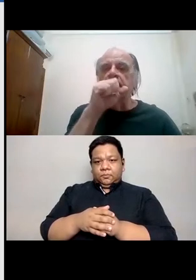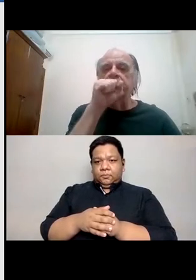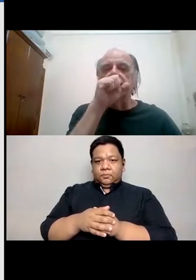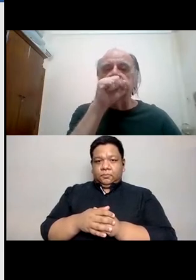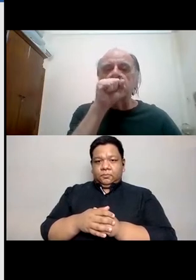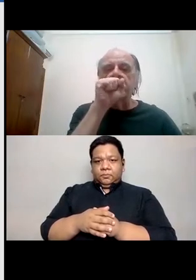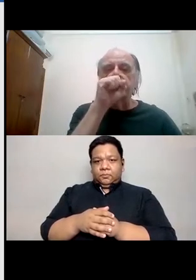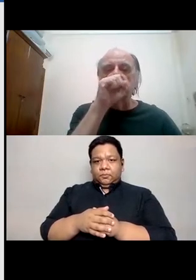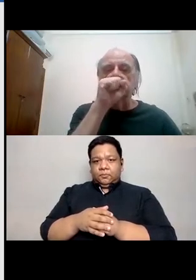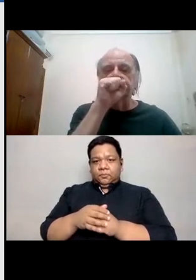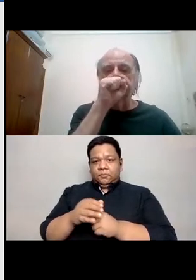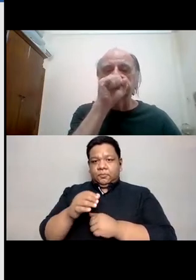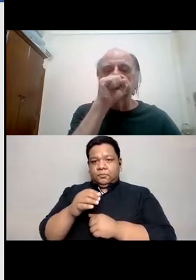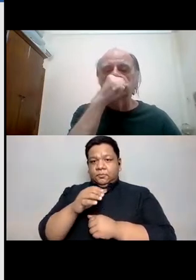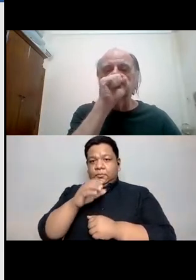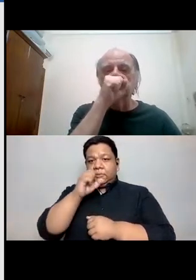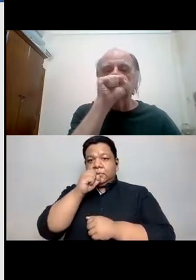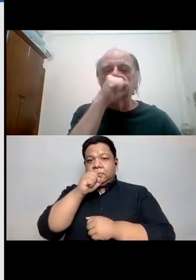What about each star apple?